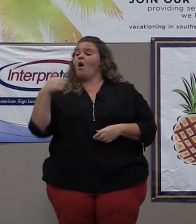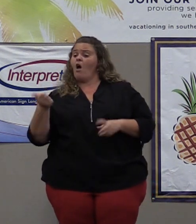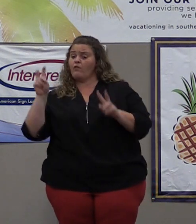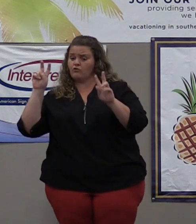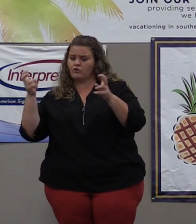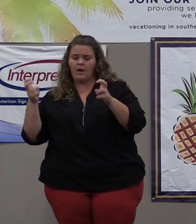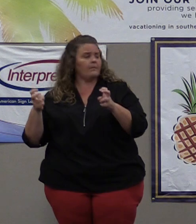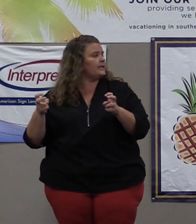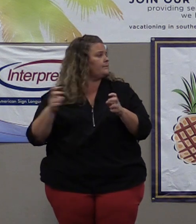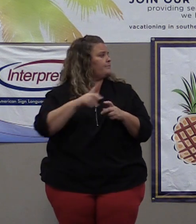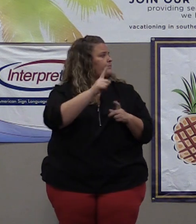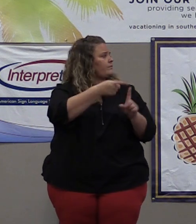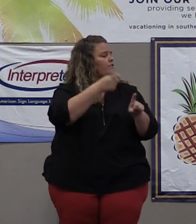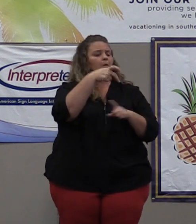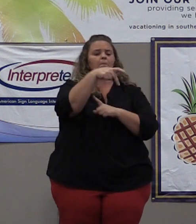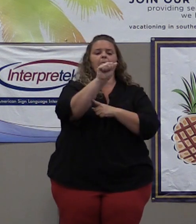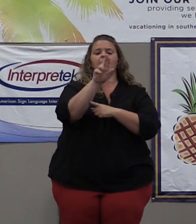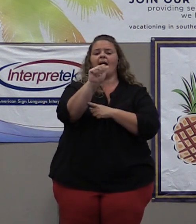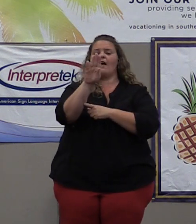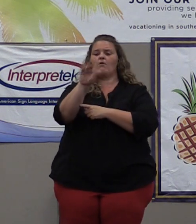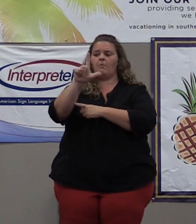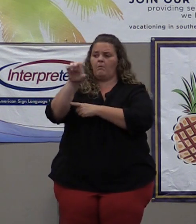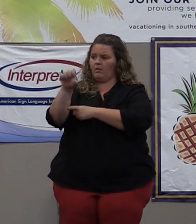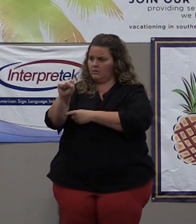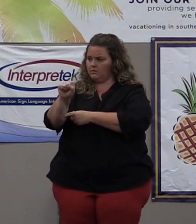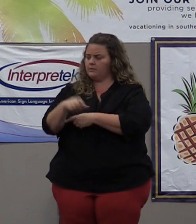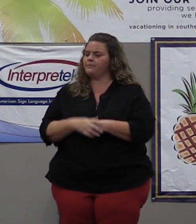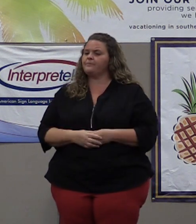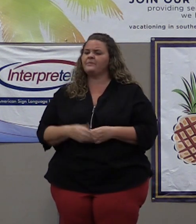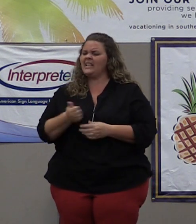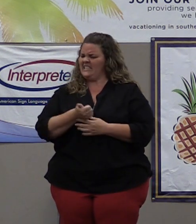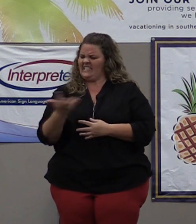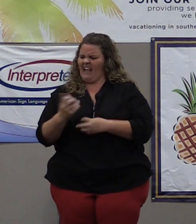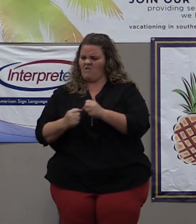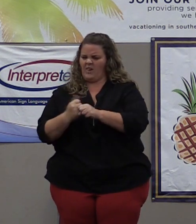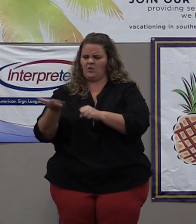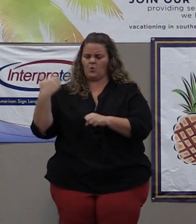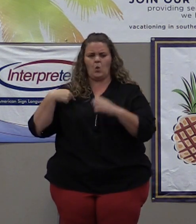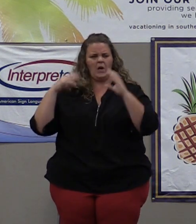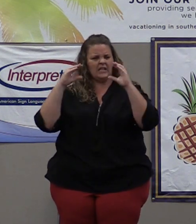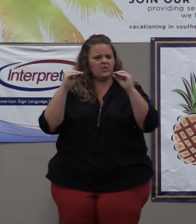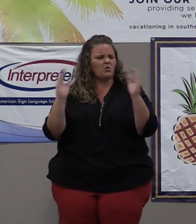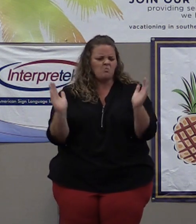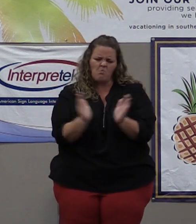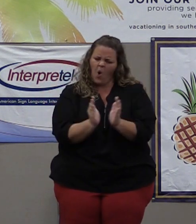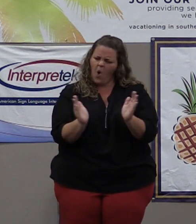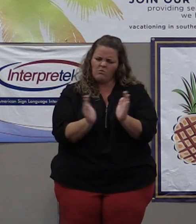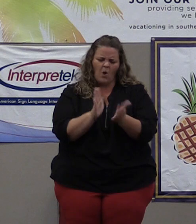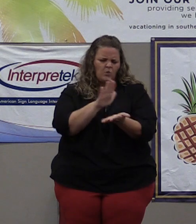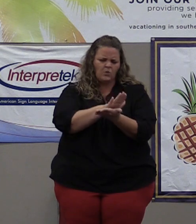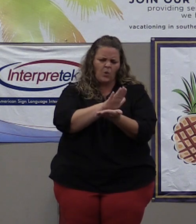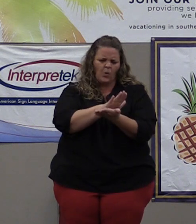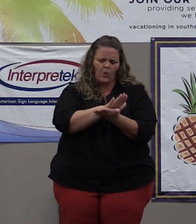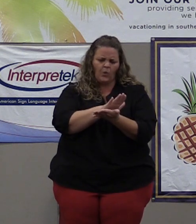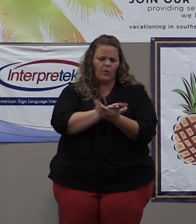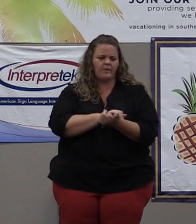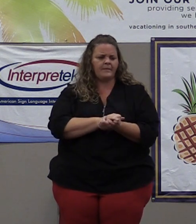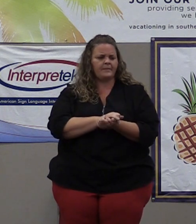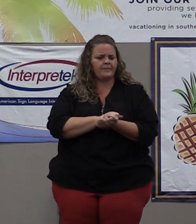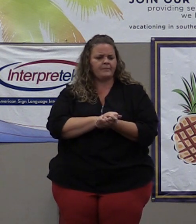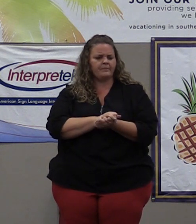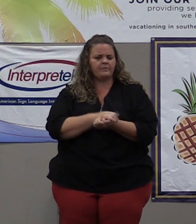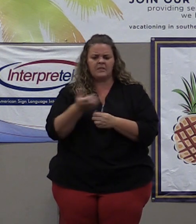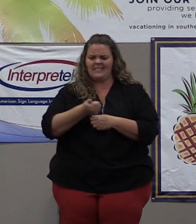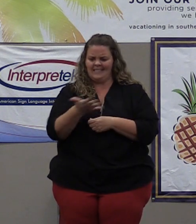is that of parables. Several years ago, I teach at a small school,